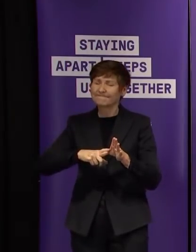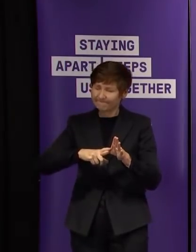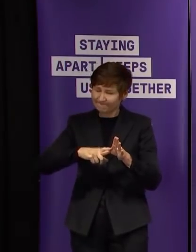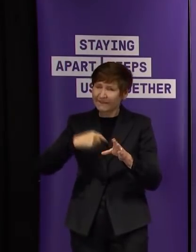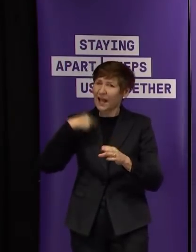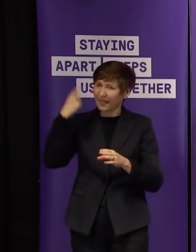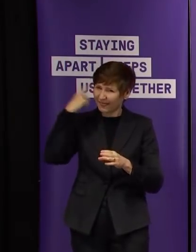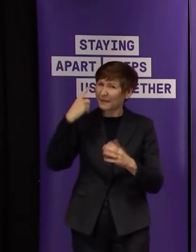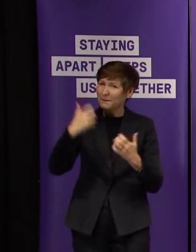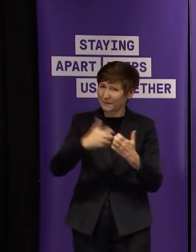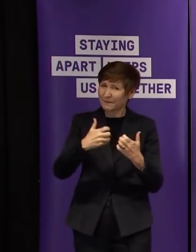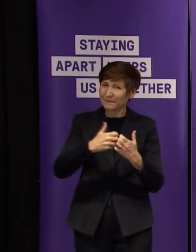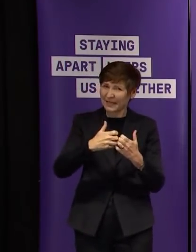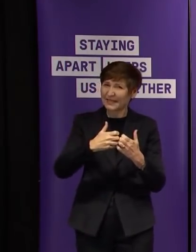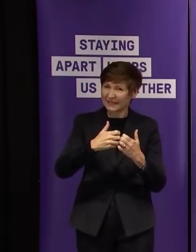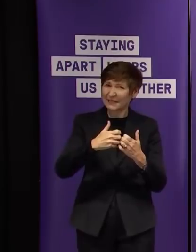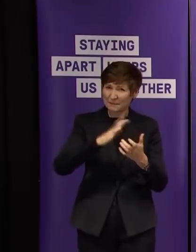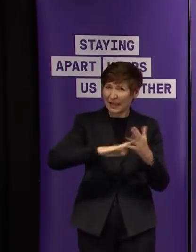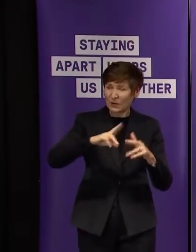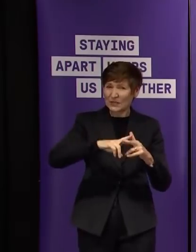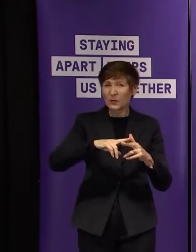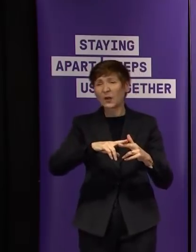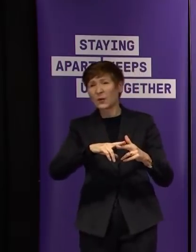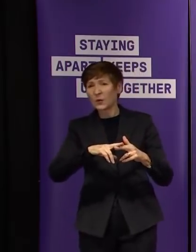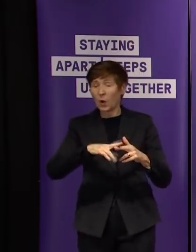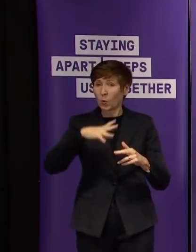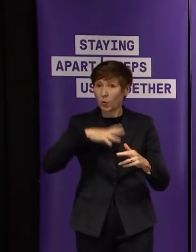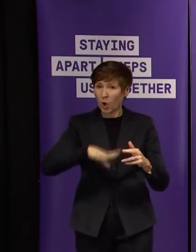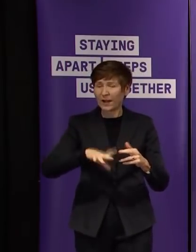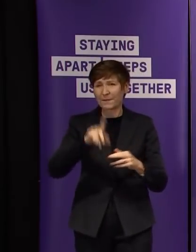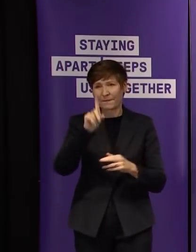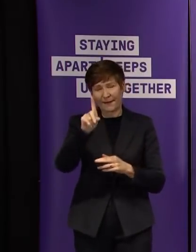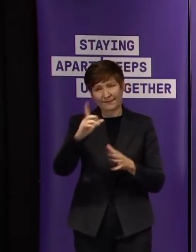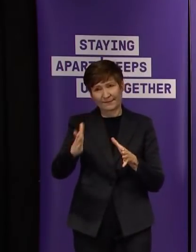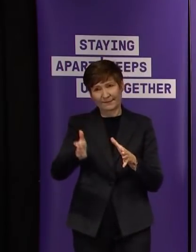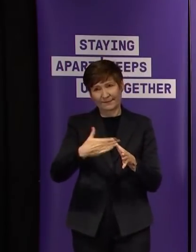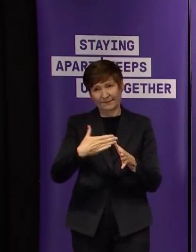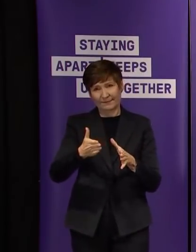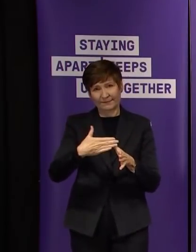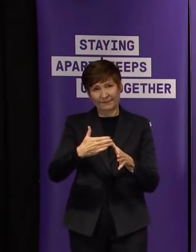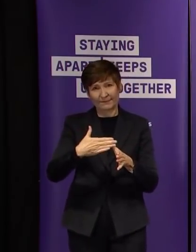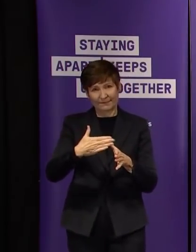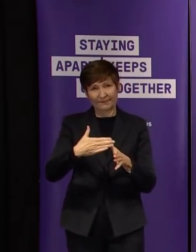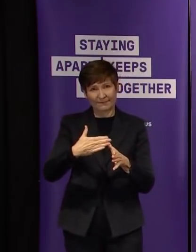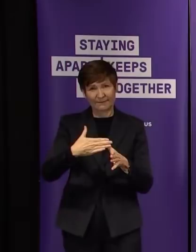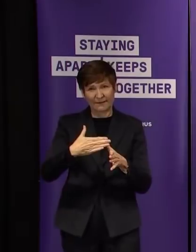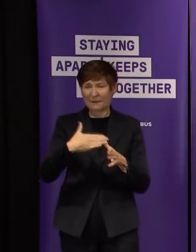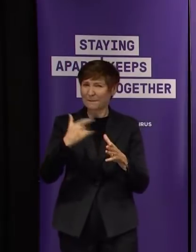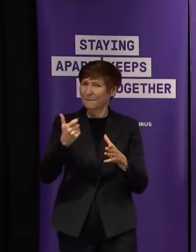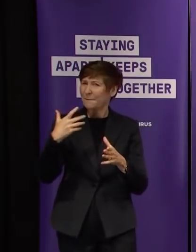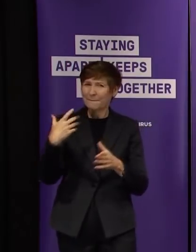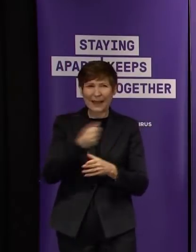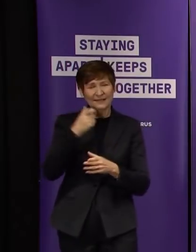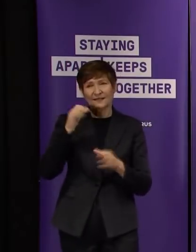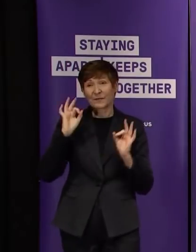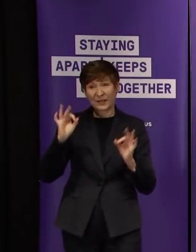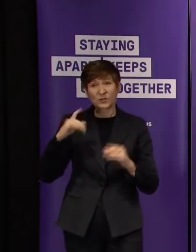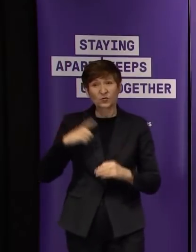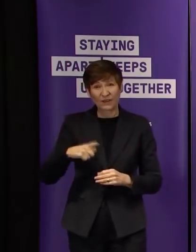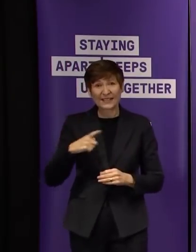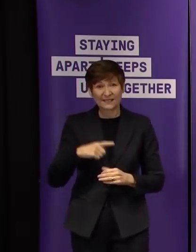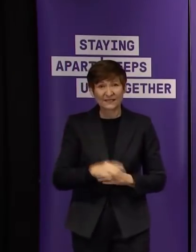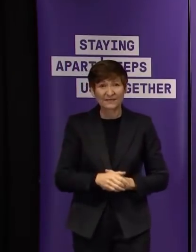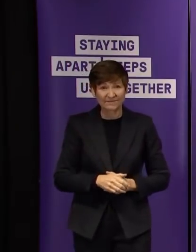good reasons. It should really be for exceptional circumstances. The overwhelming evidence is that kids are better off,